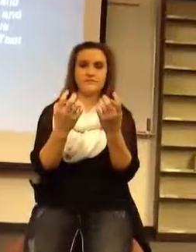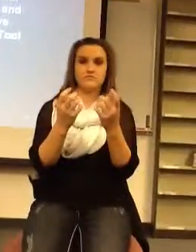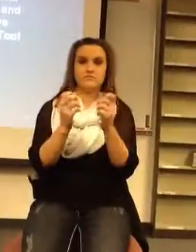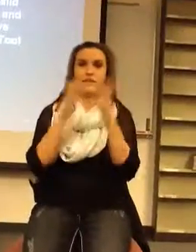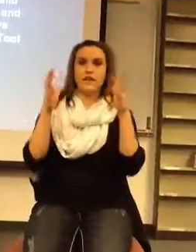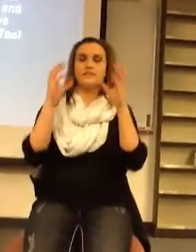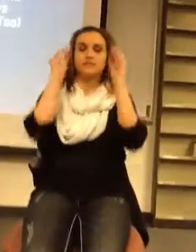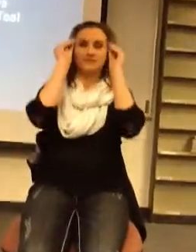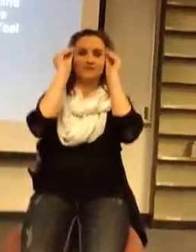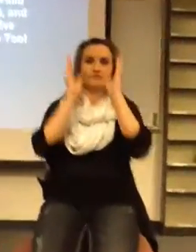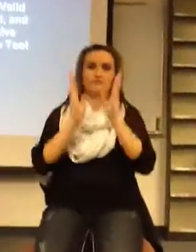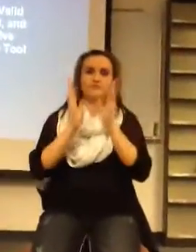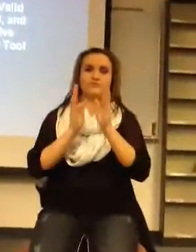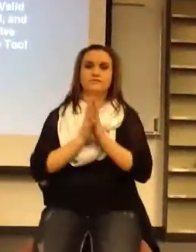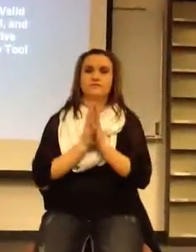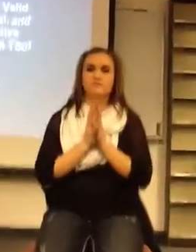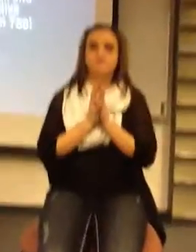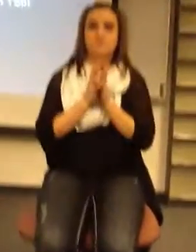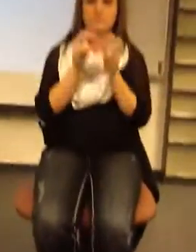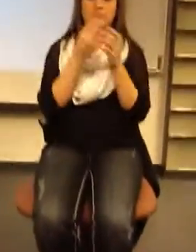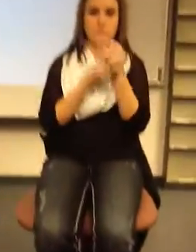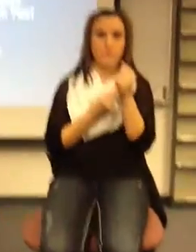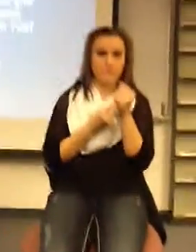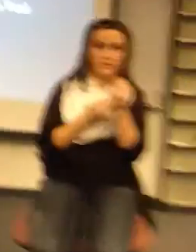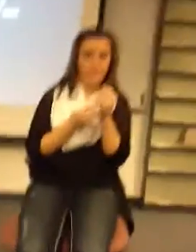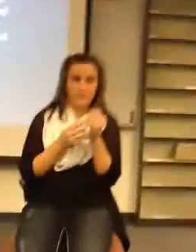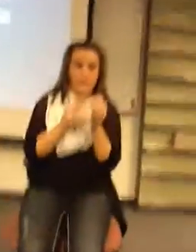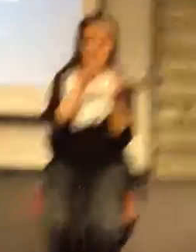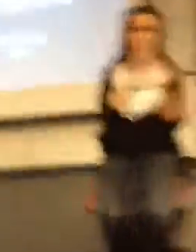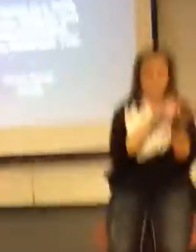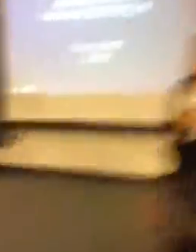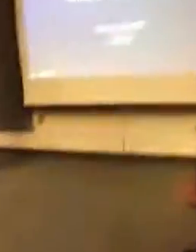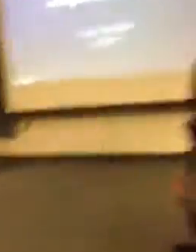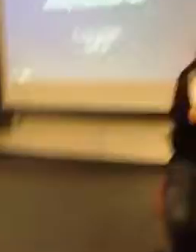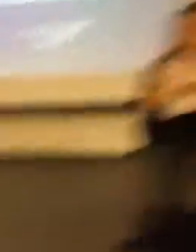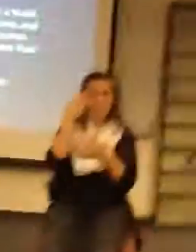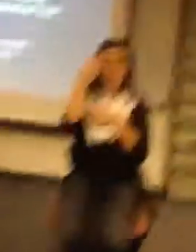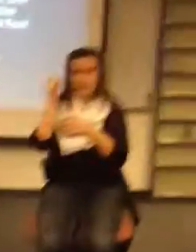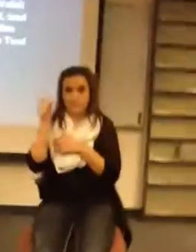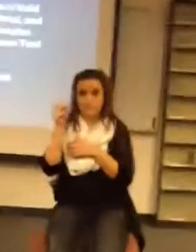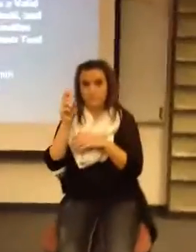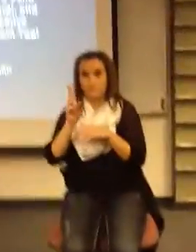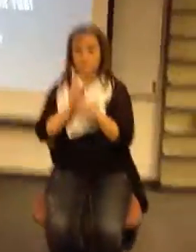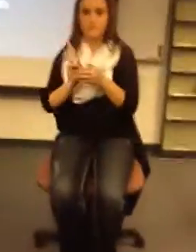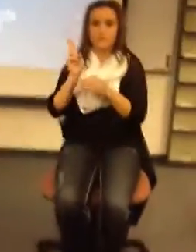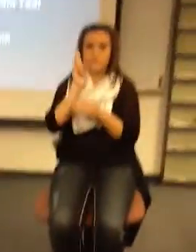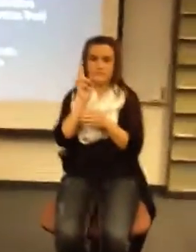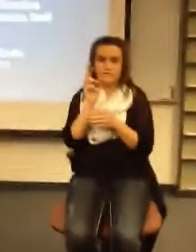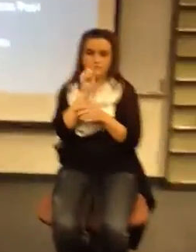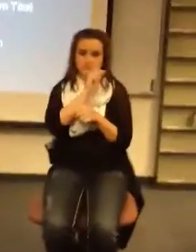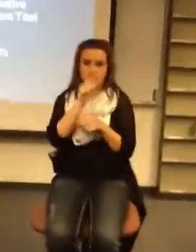bunch of teachers, both middle school, elementary, high school, and university.